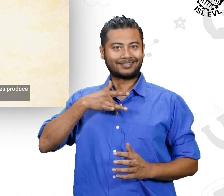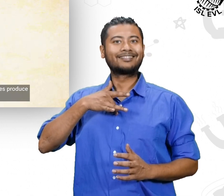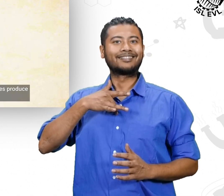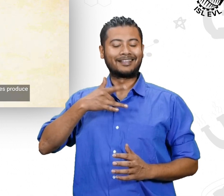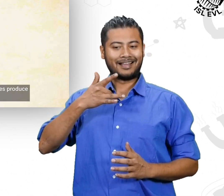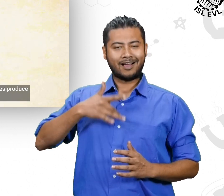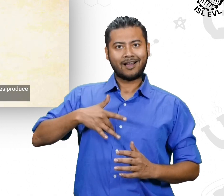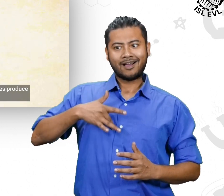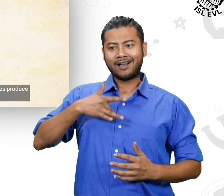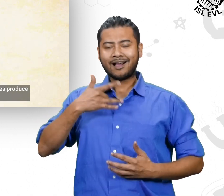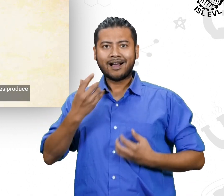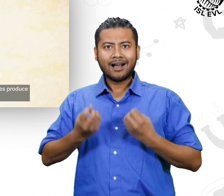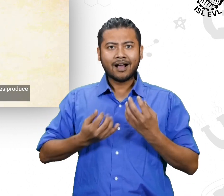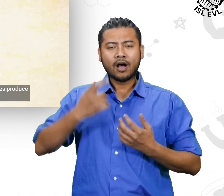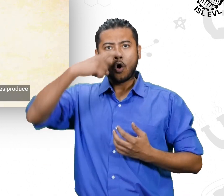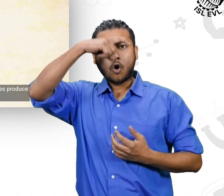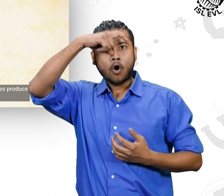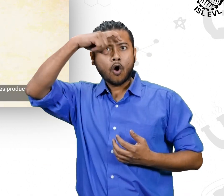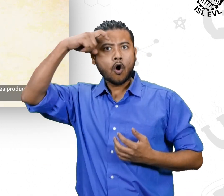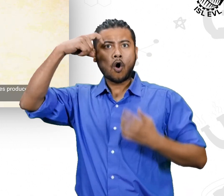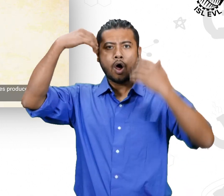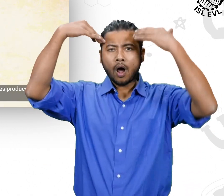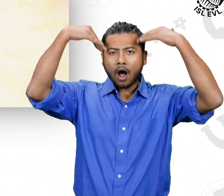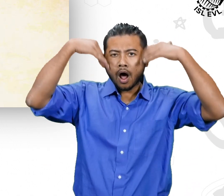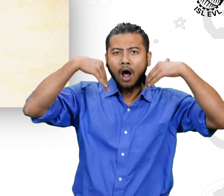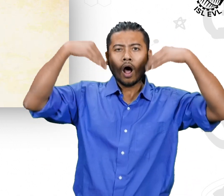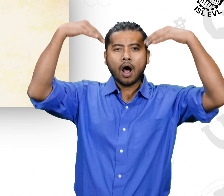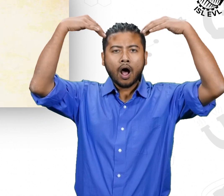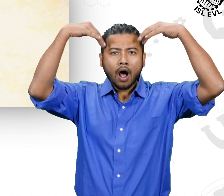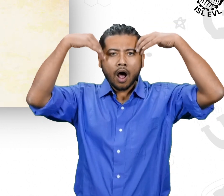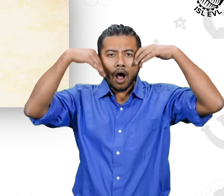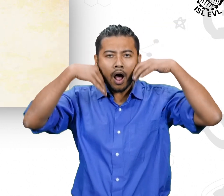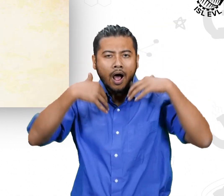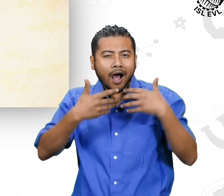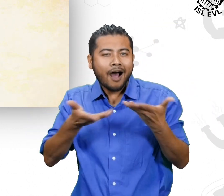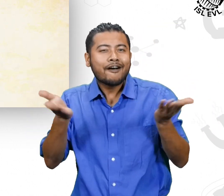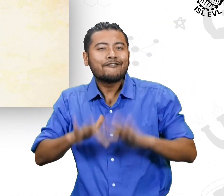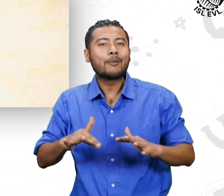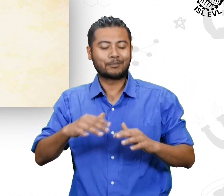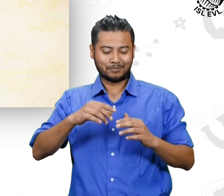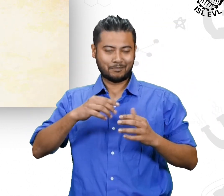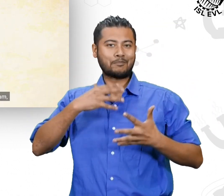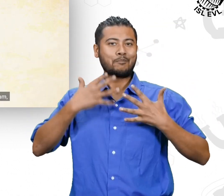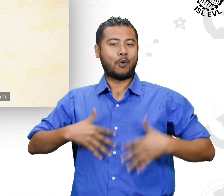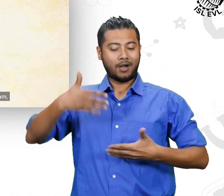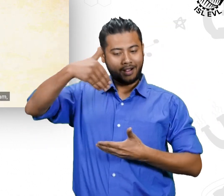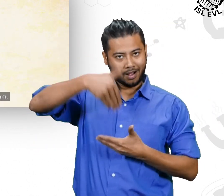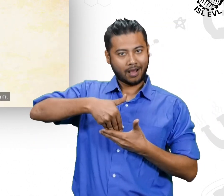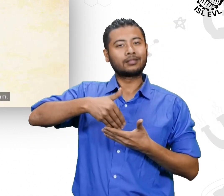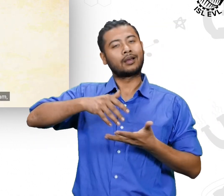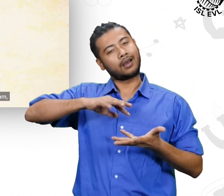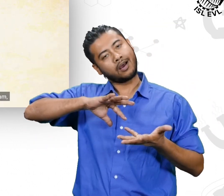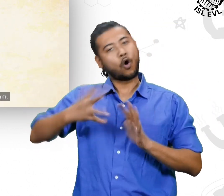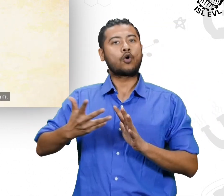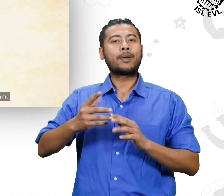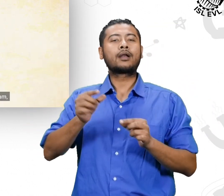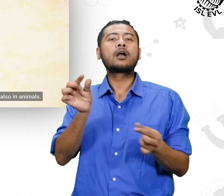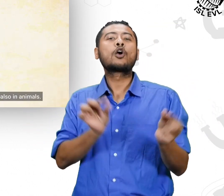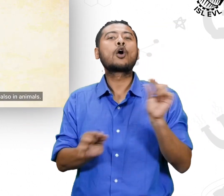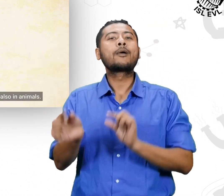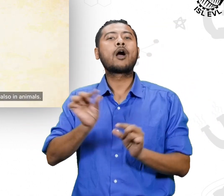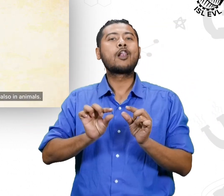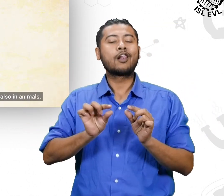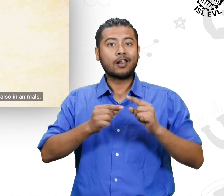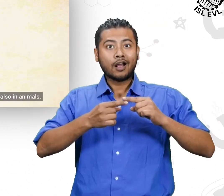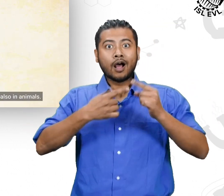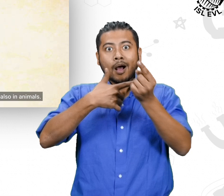the glands in our bodies produce glucocorticoid hormones. These are steroid molecules. They are secreted into our bloodstream